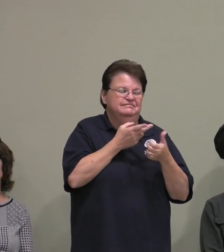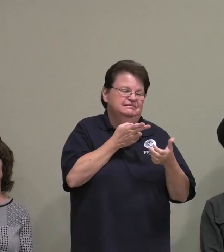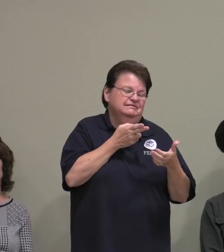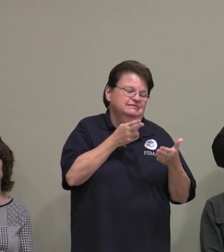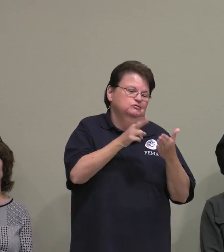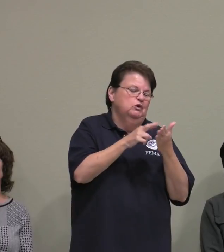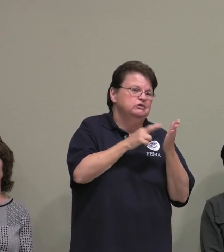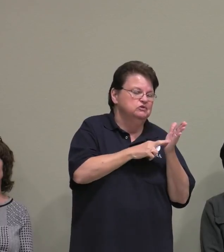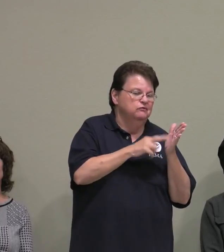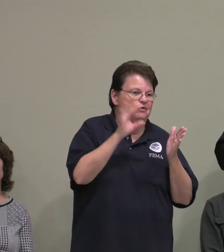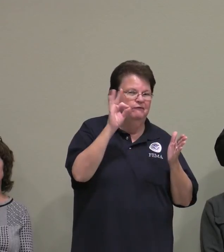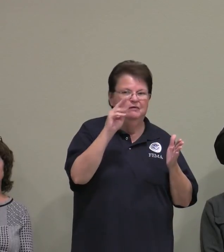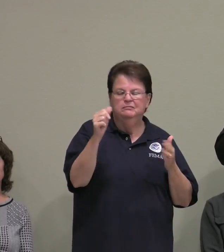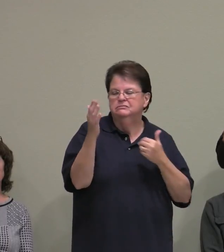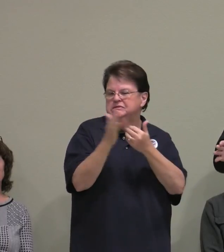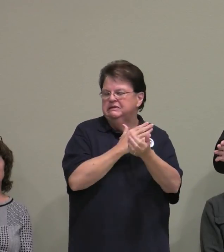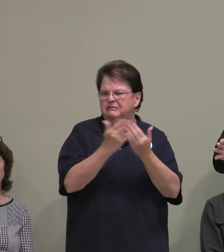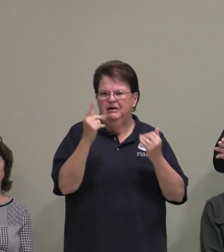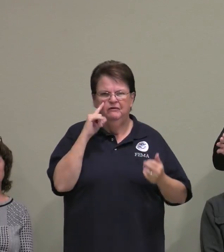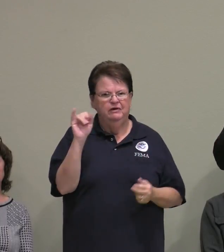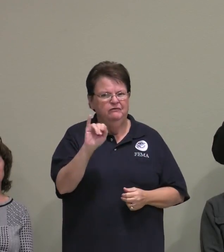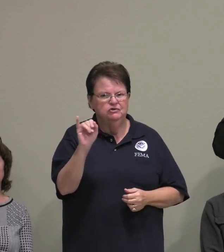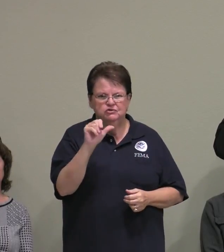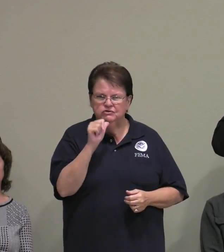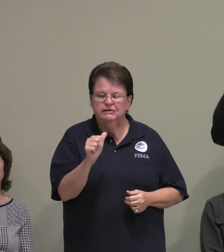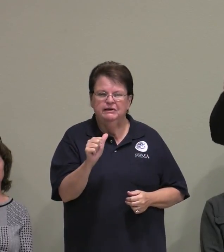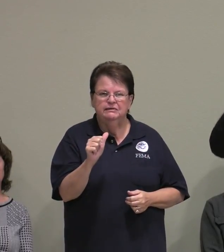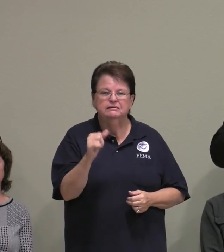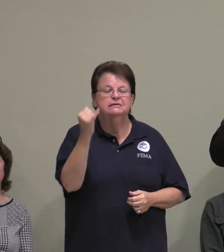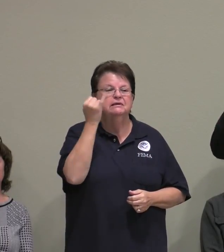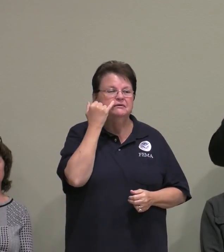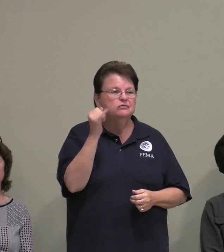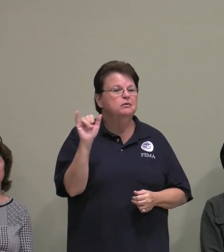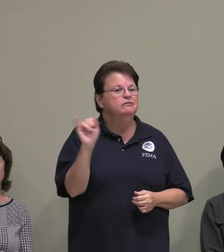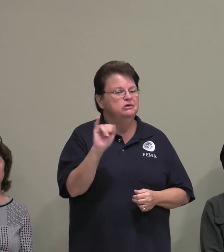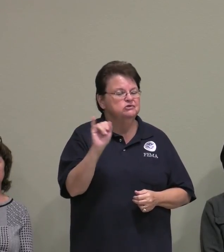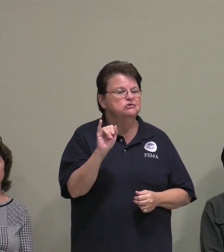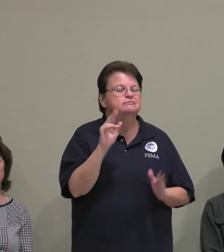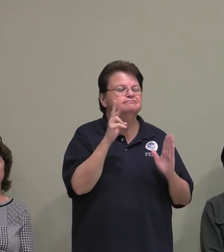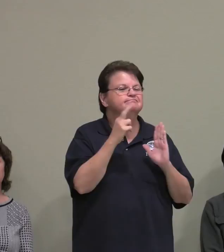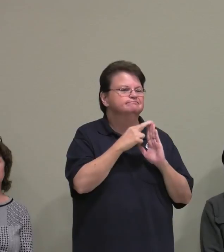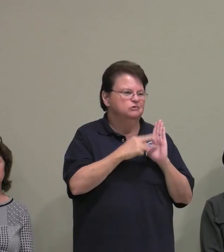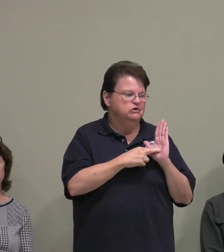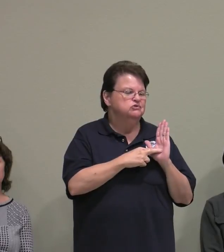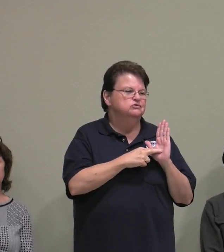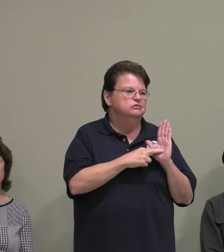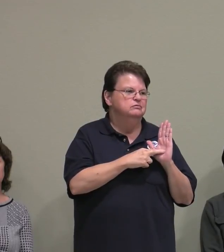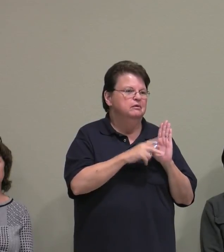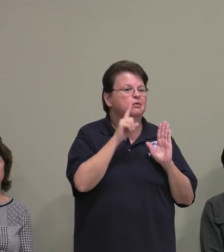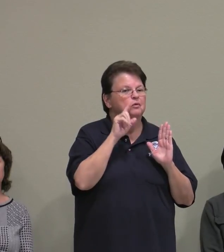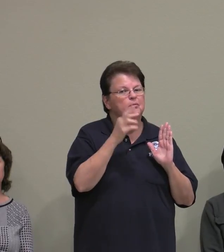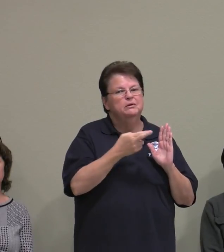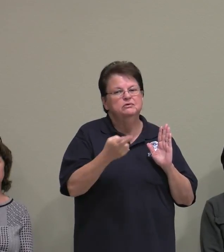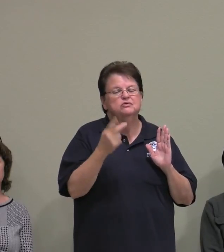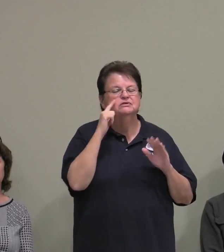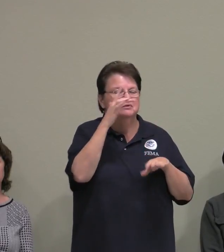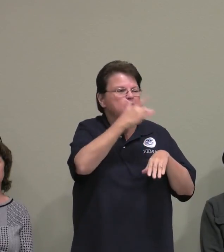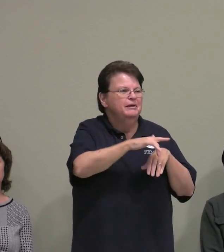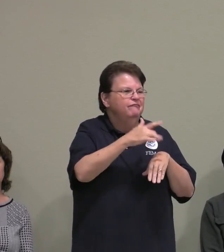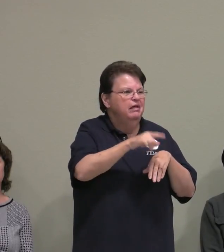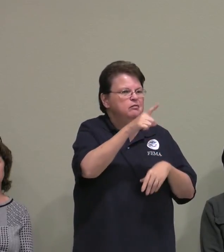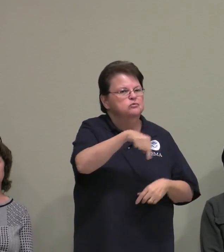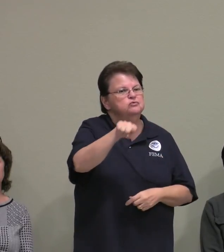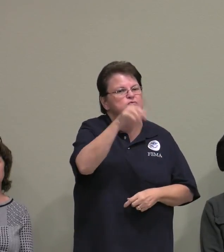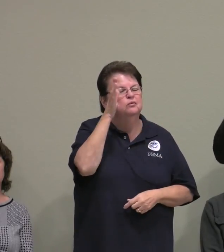sign up with FEMA, whether you have insurance or not. If you have insurance, still sign up because there's resources that are going to be available to you.